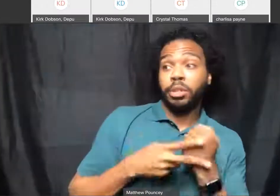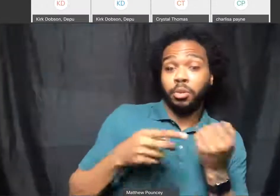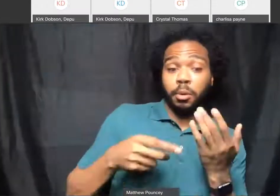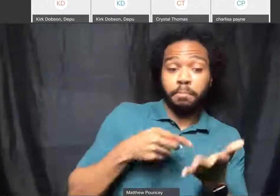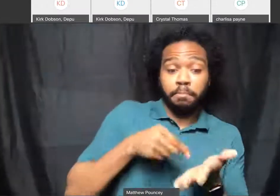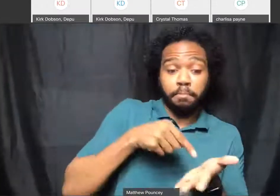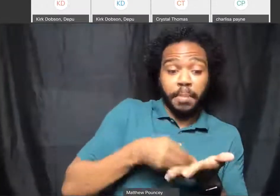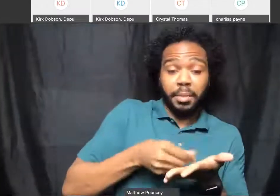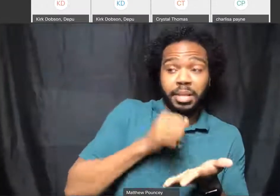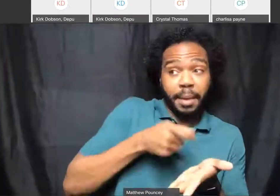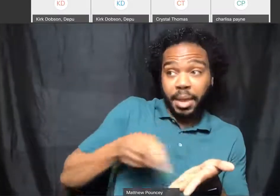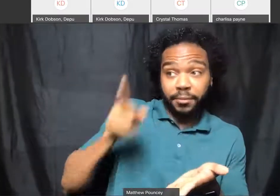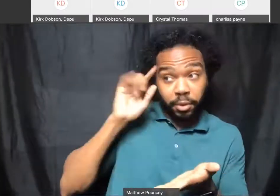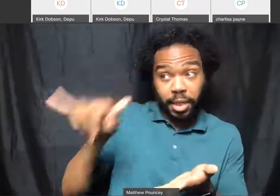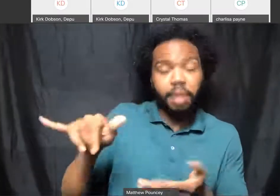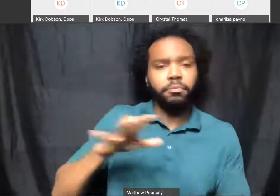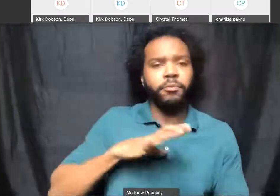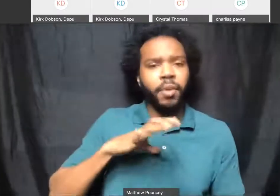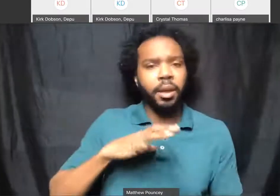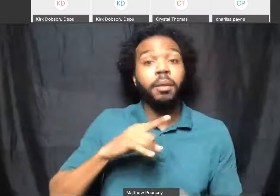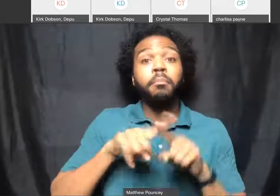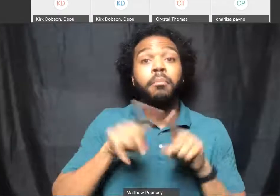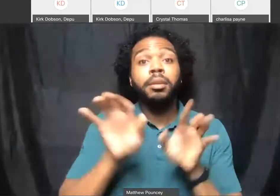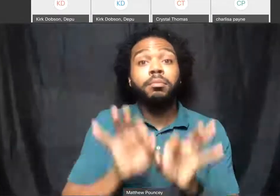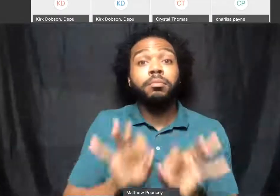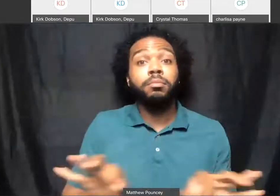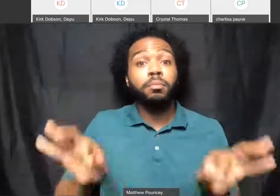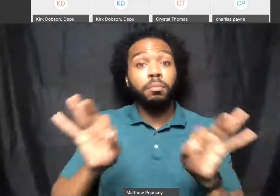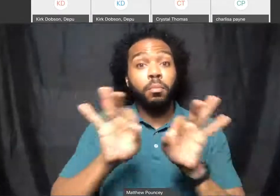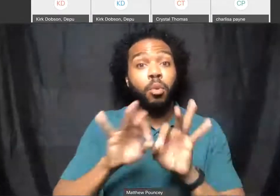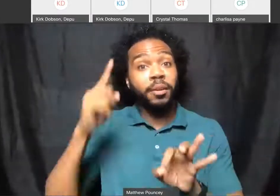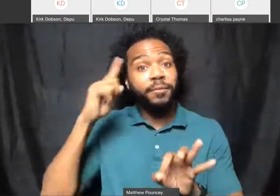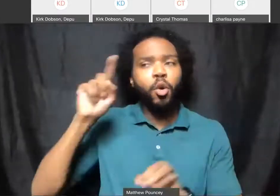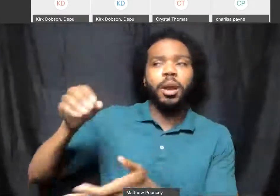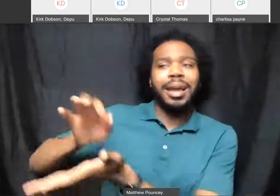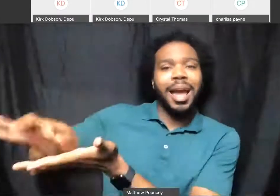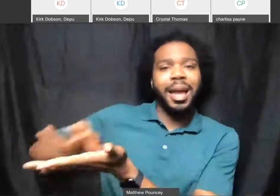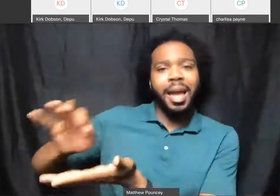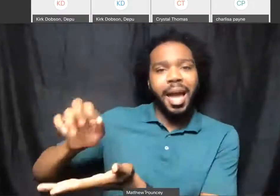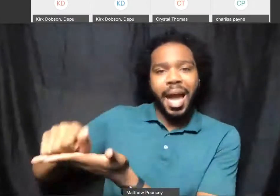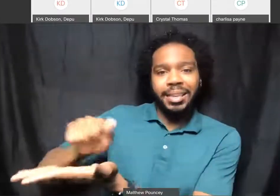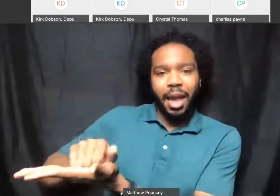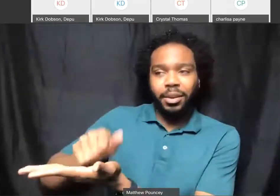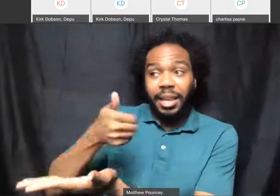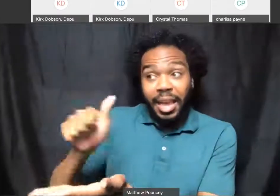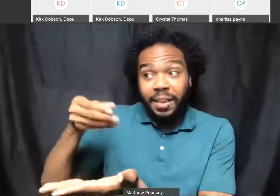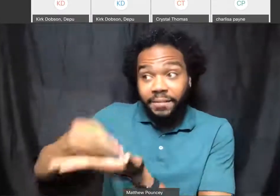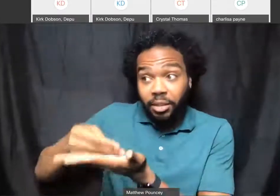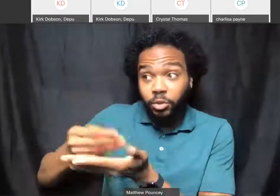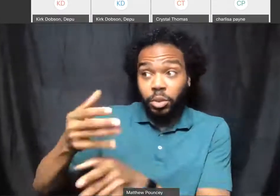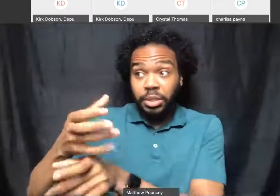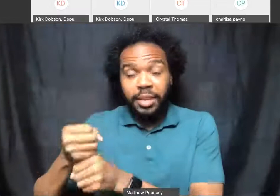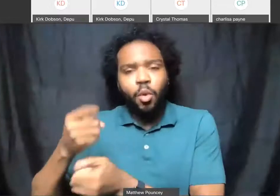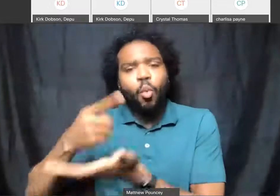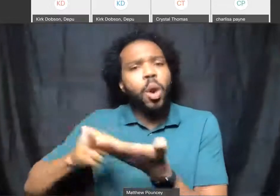fine. But it's going to be important in terms of accounting for any funds received, that what those funds were spent on is